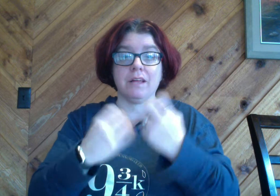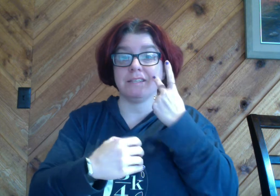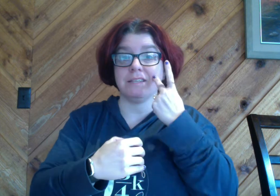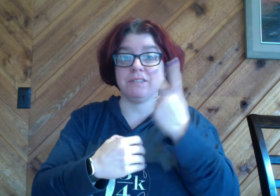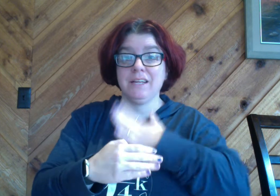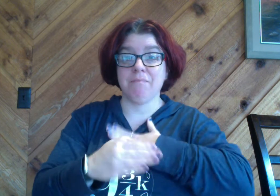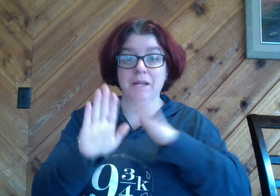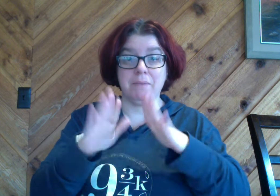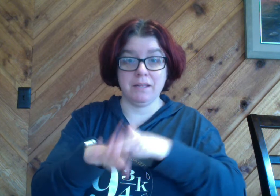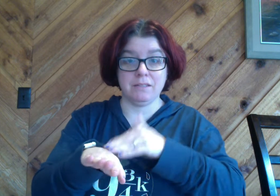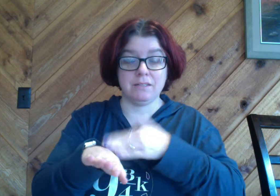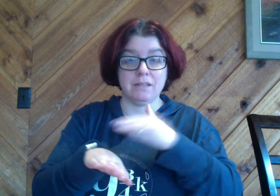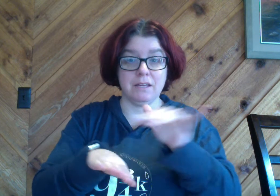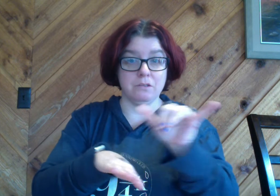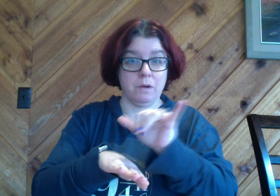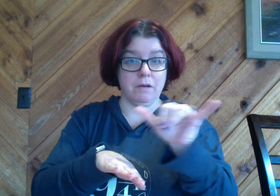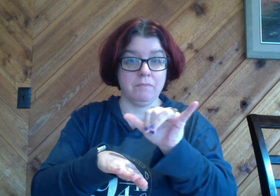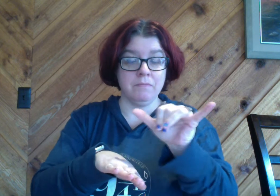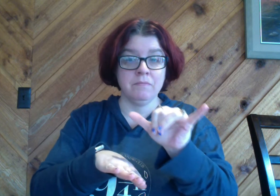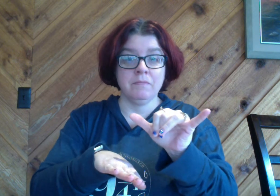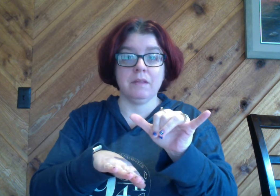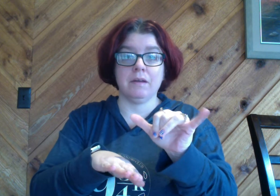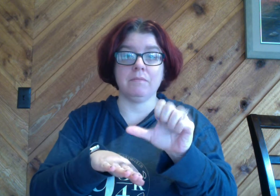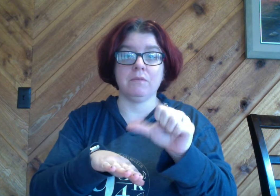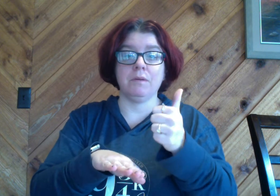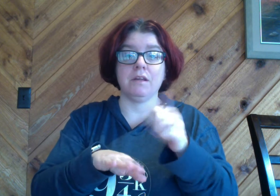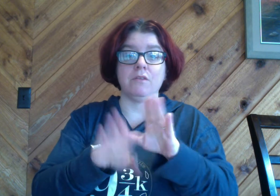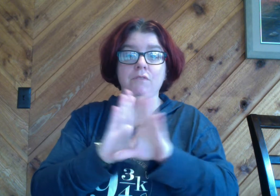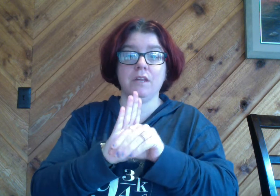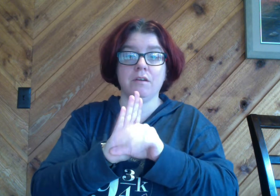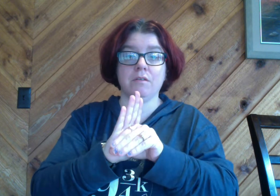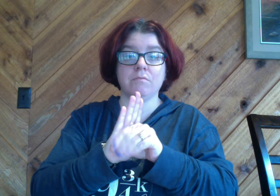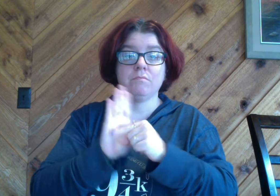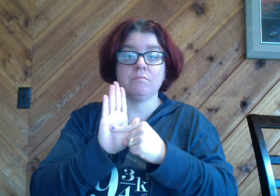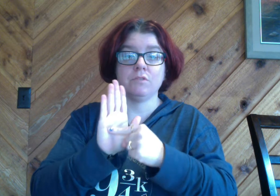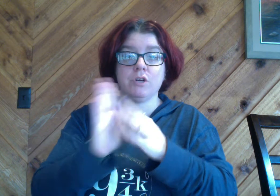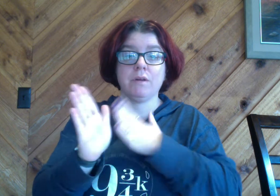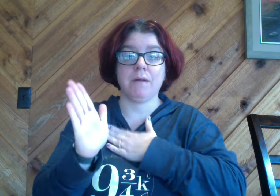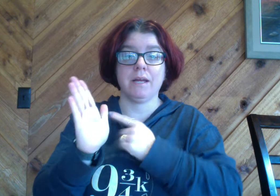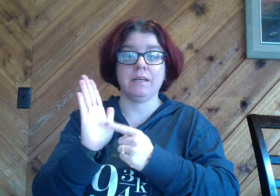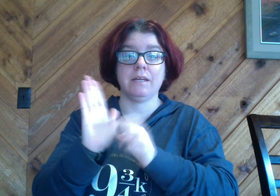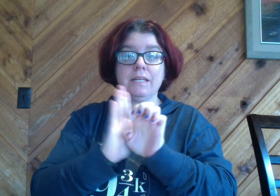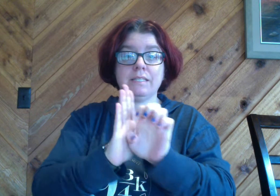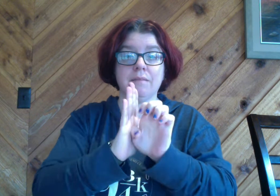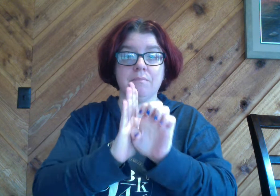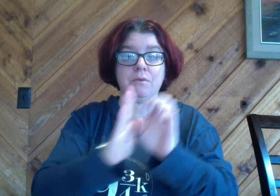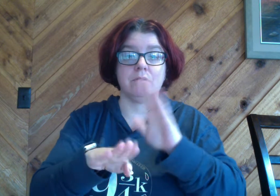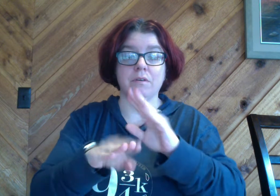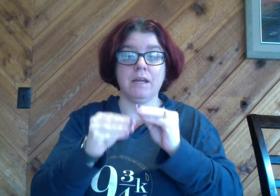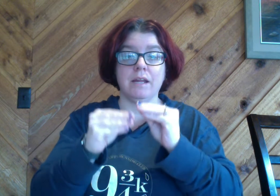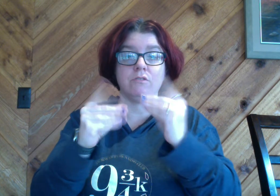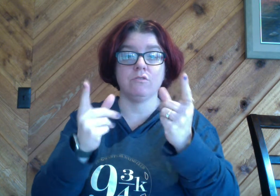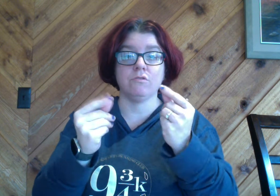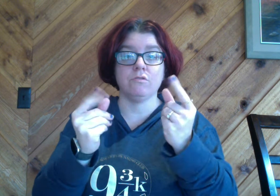have seen my pets as well. There'll be another video showing my example, and I'll do